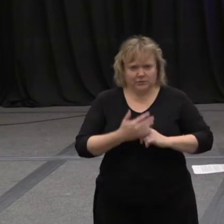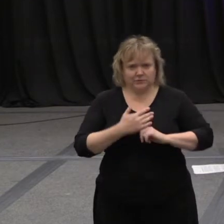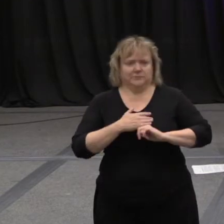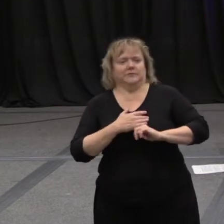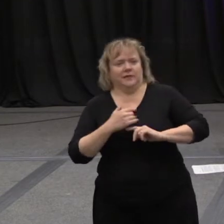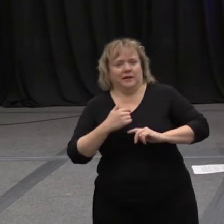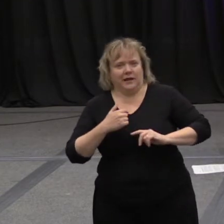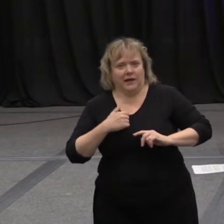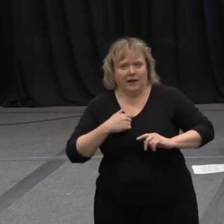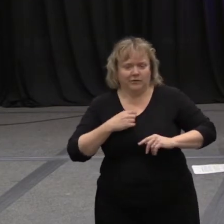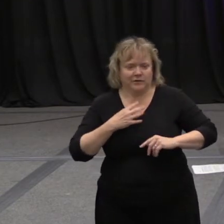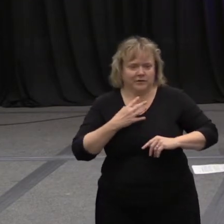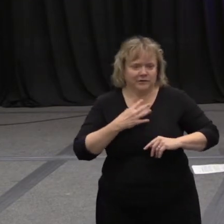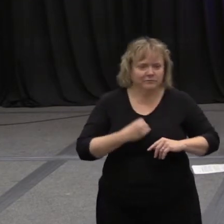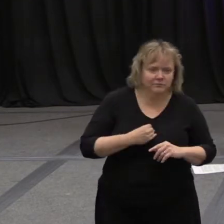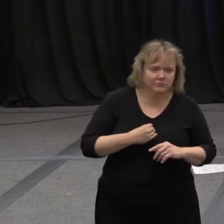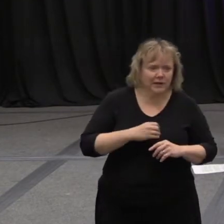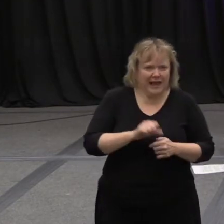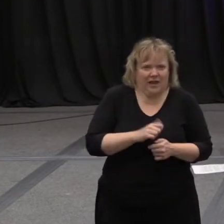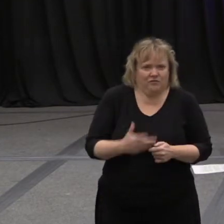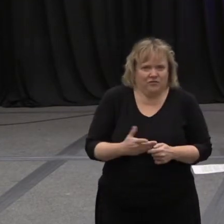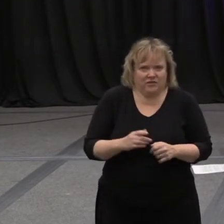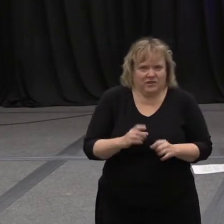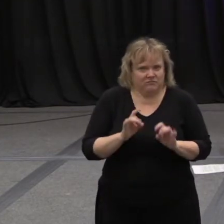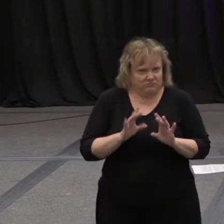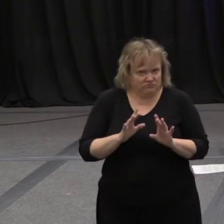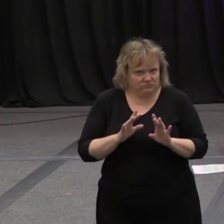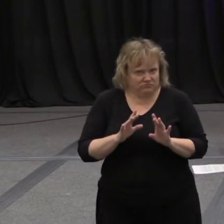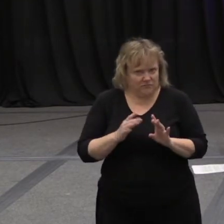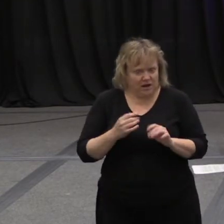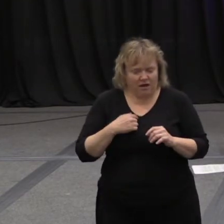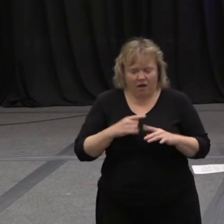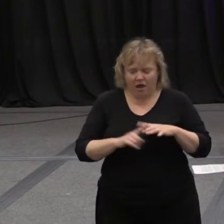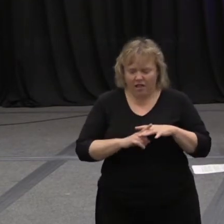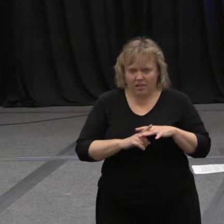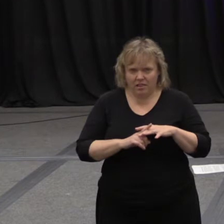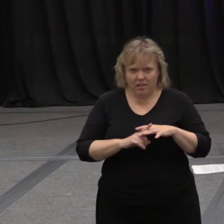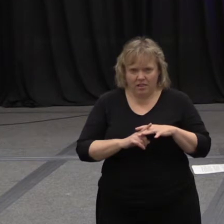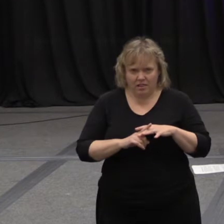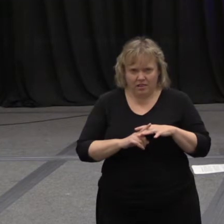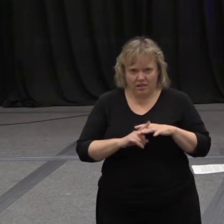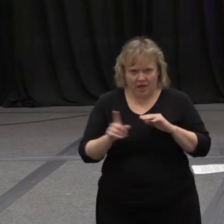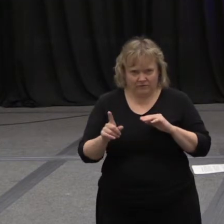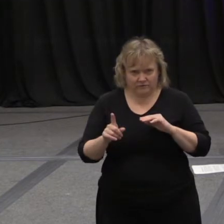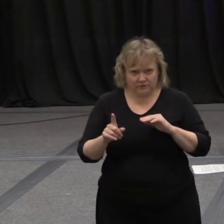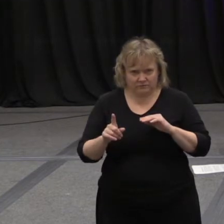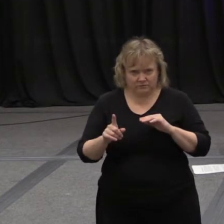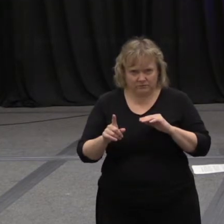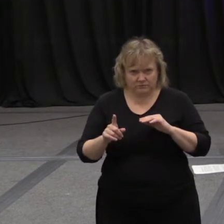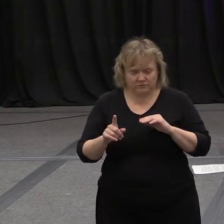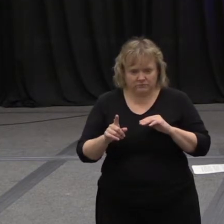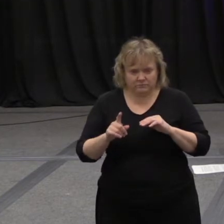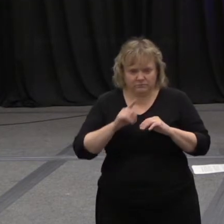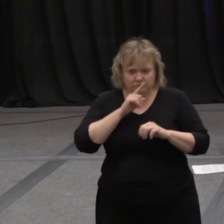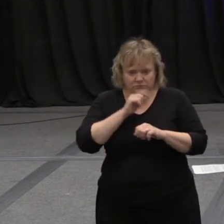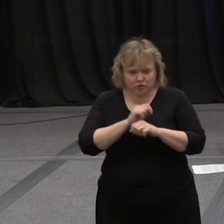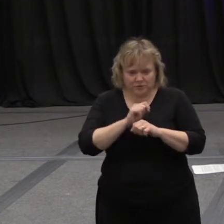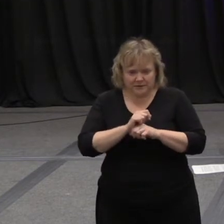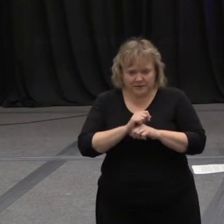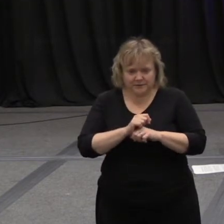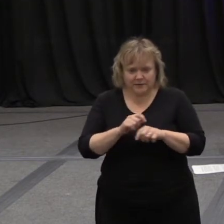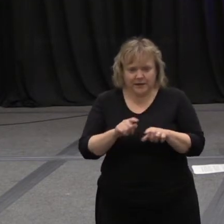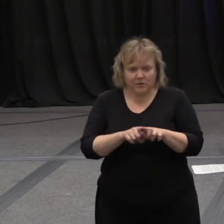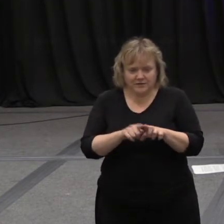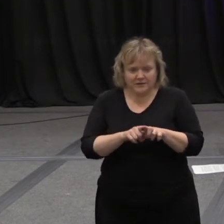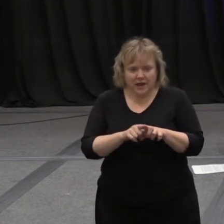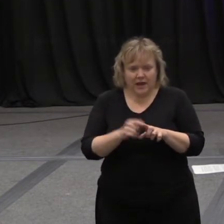oppressed, and just fled. I was not able to leave it elegantly. I basically ran from a burning house with my